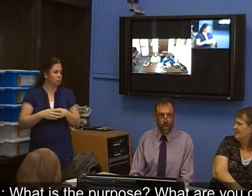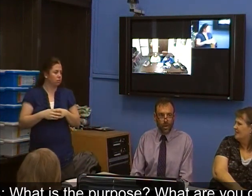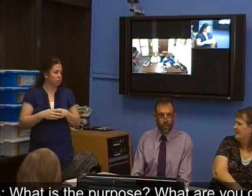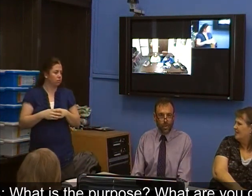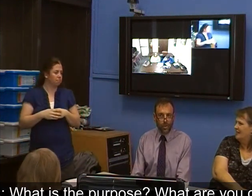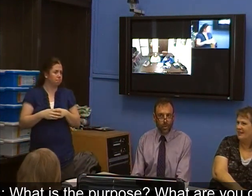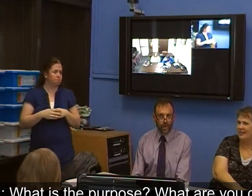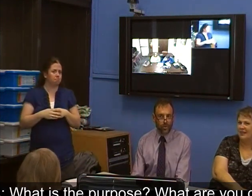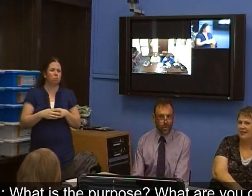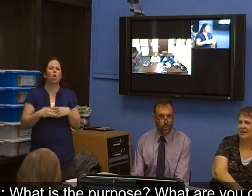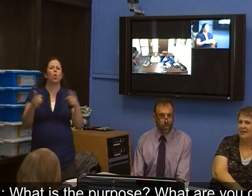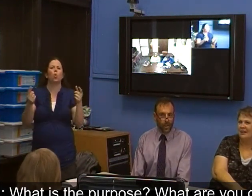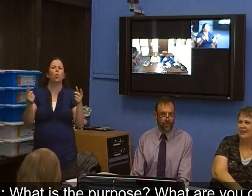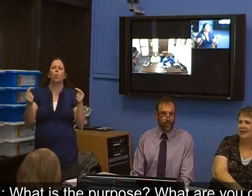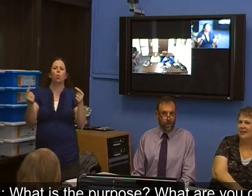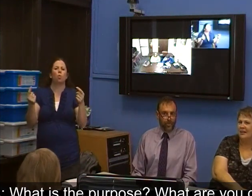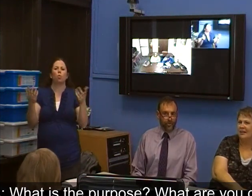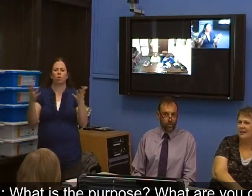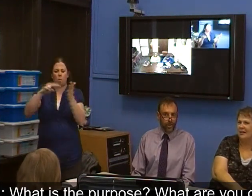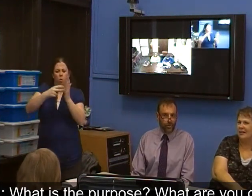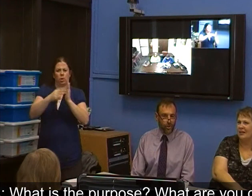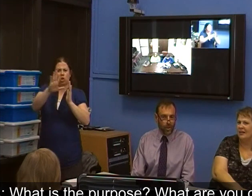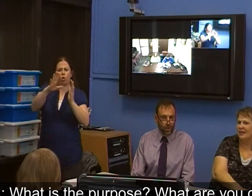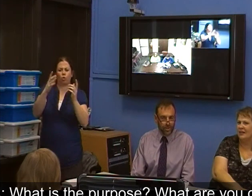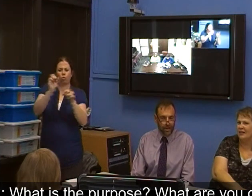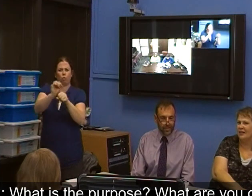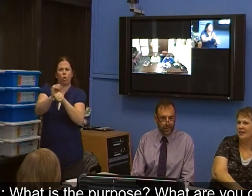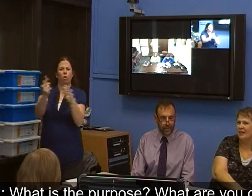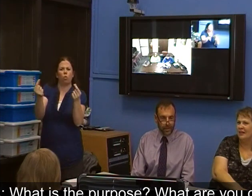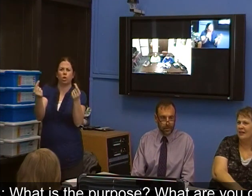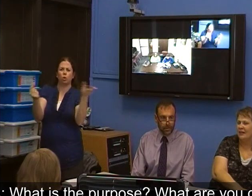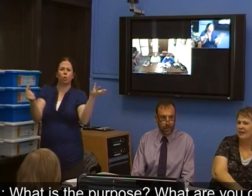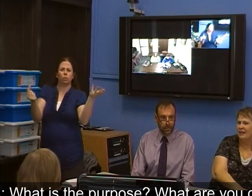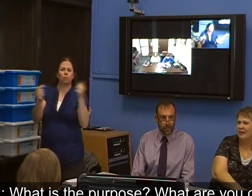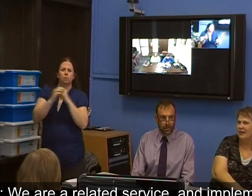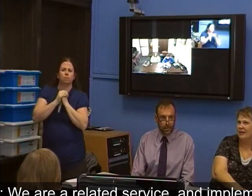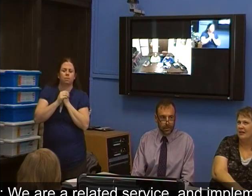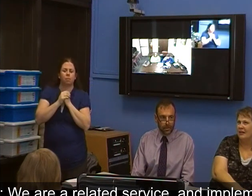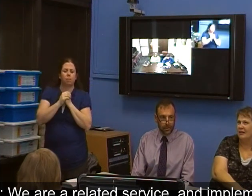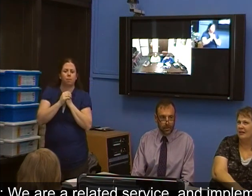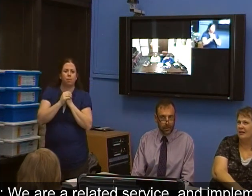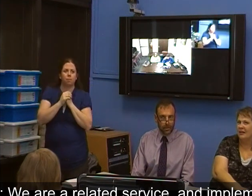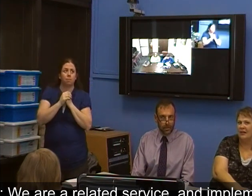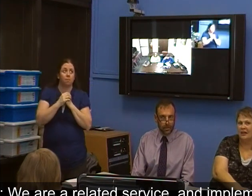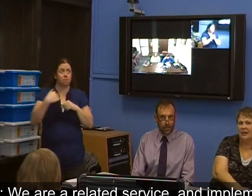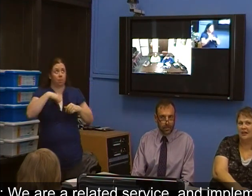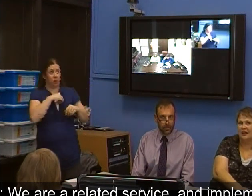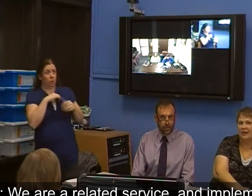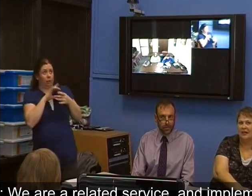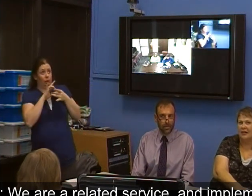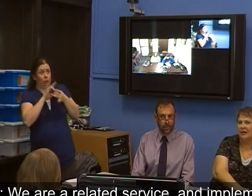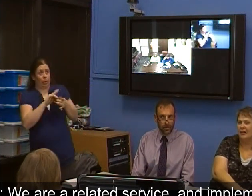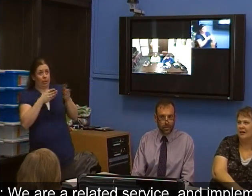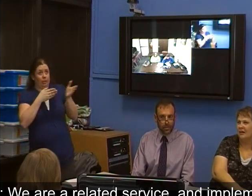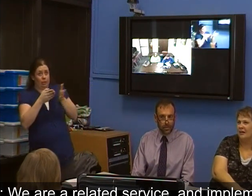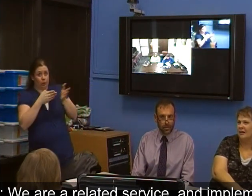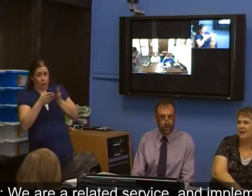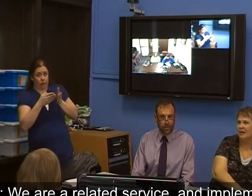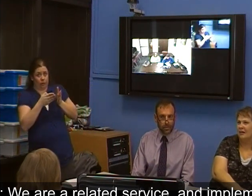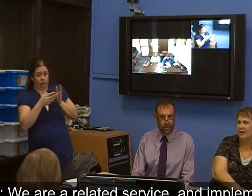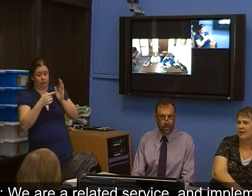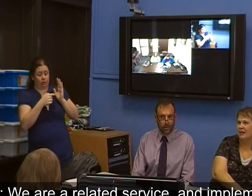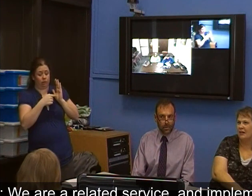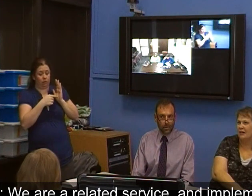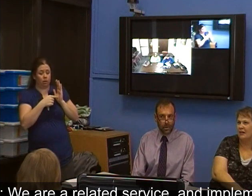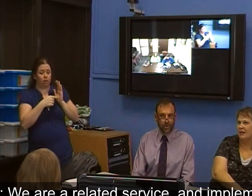What you're doing. What is the purpose? What are you doing? What is your activity? We're a related service implementing the IEP